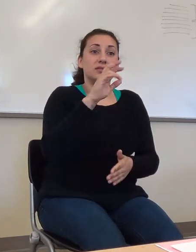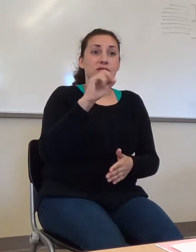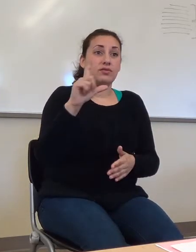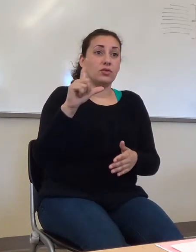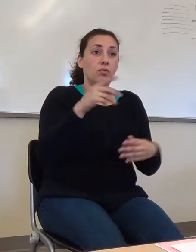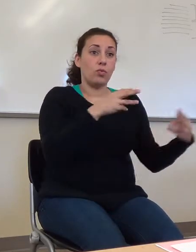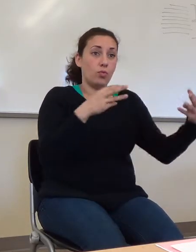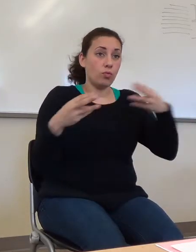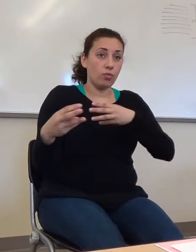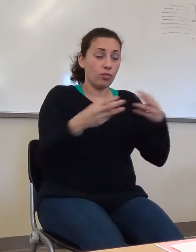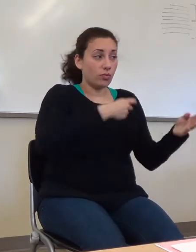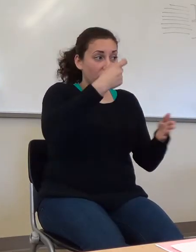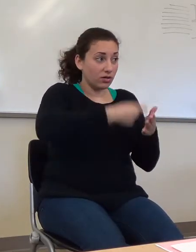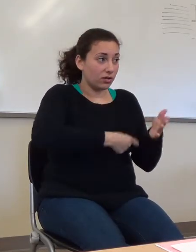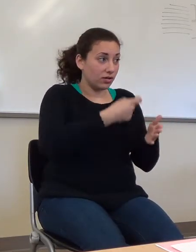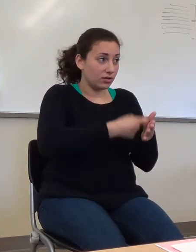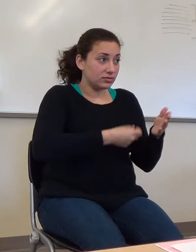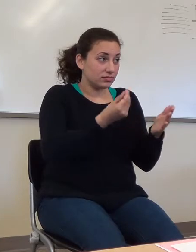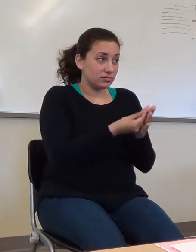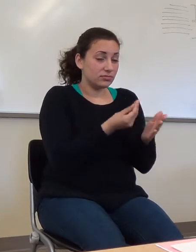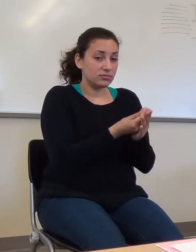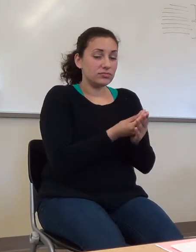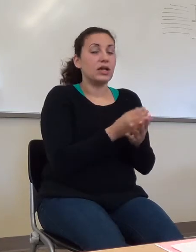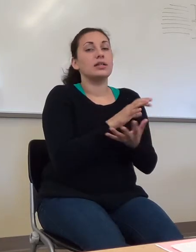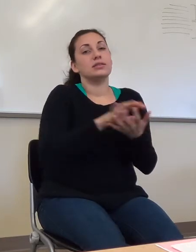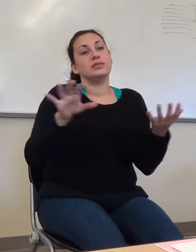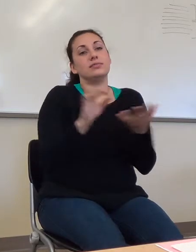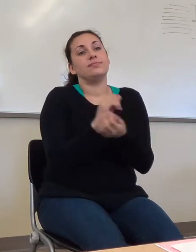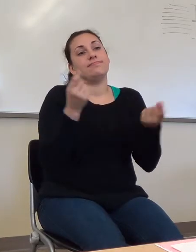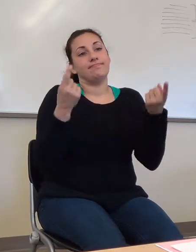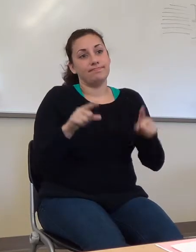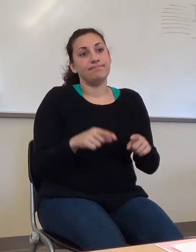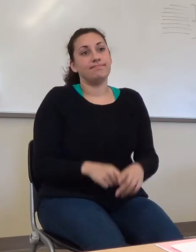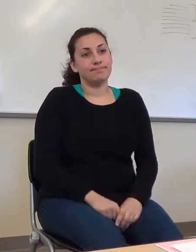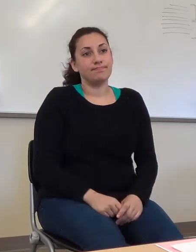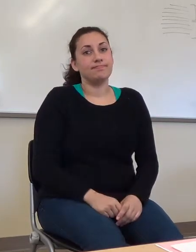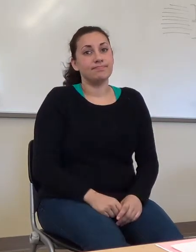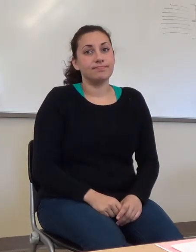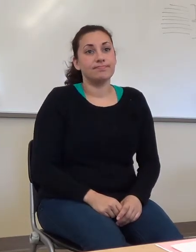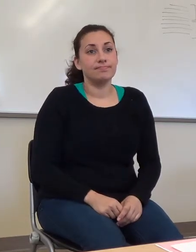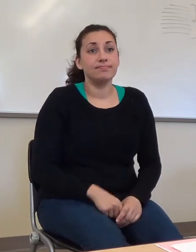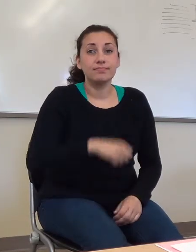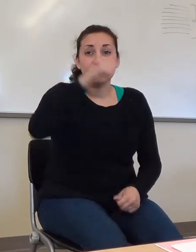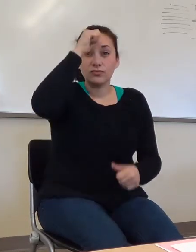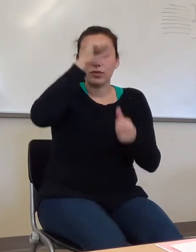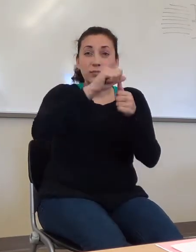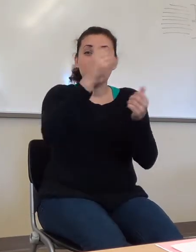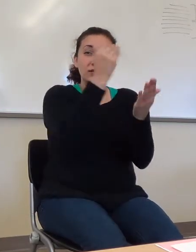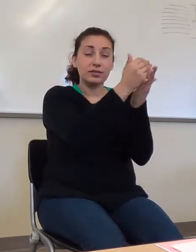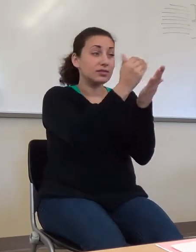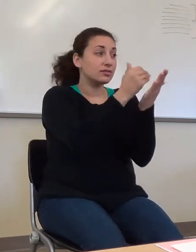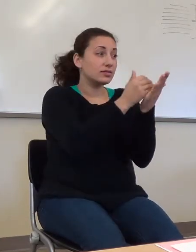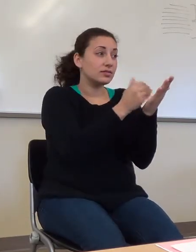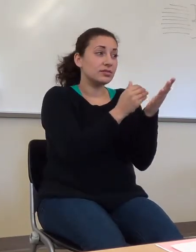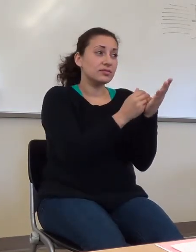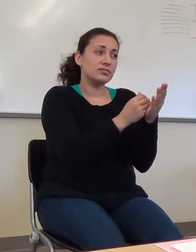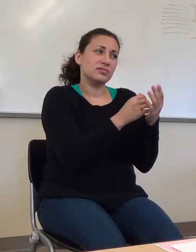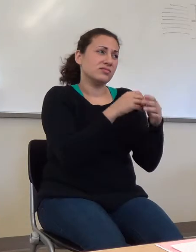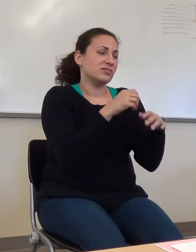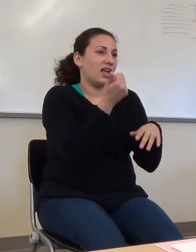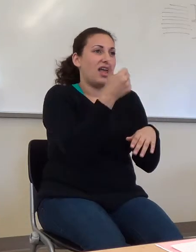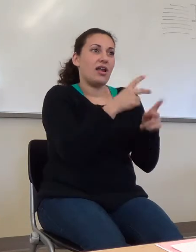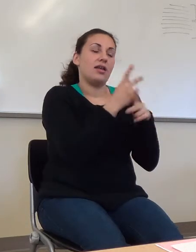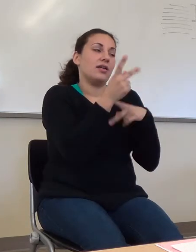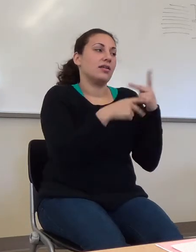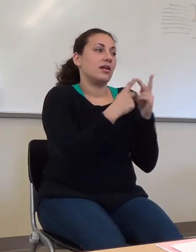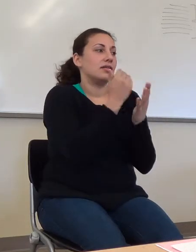cost, and the damage that it did. Remember, so lists can take any kind of form.